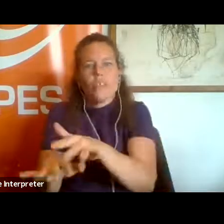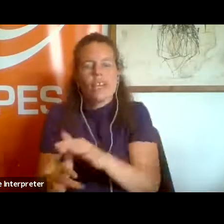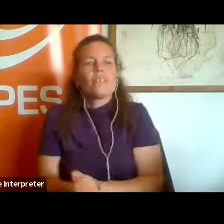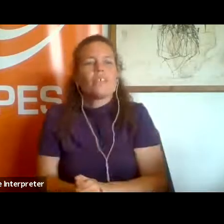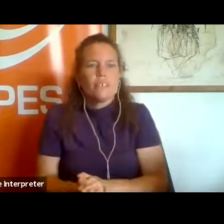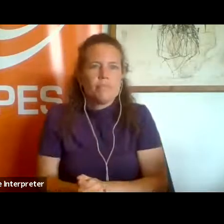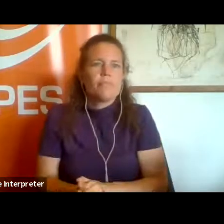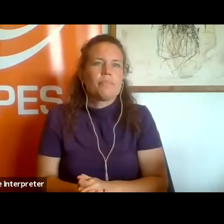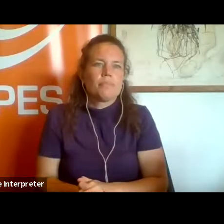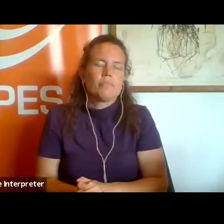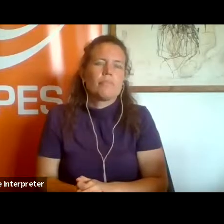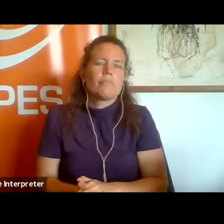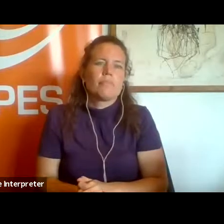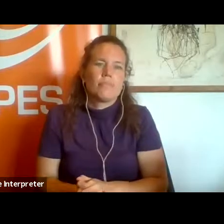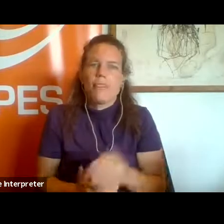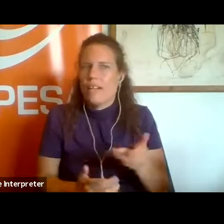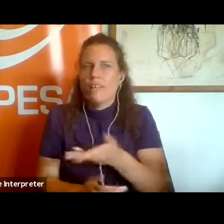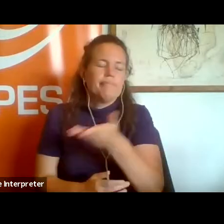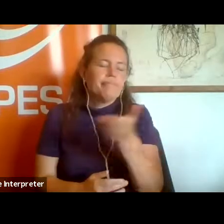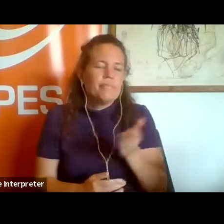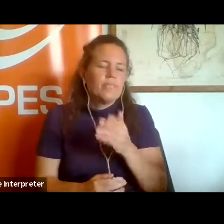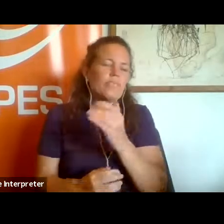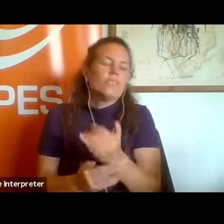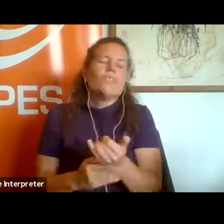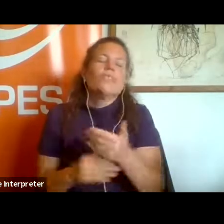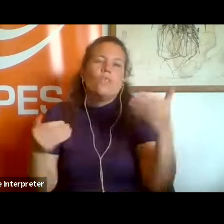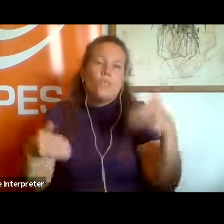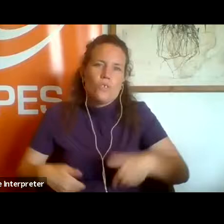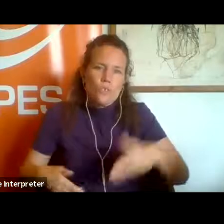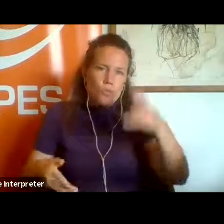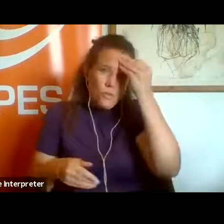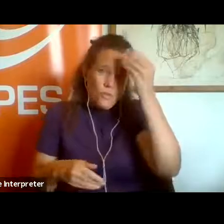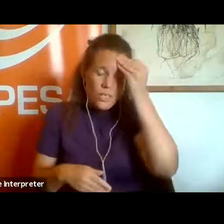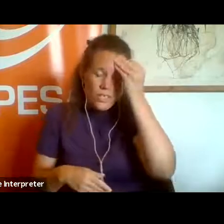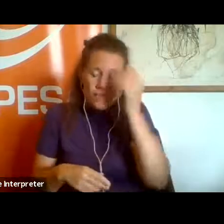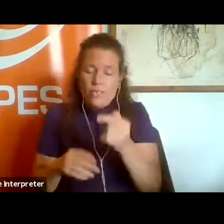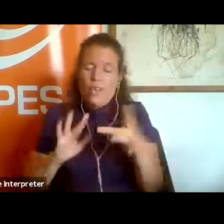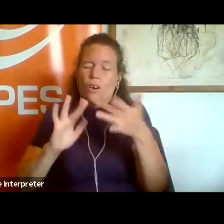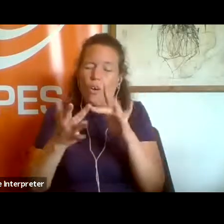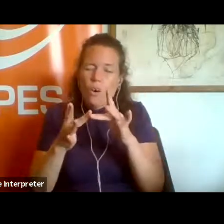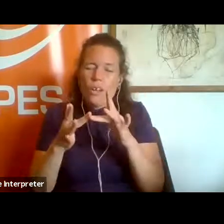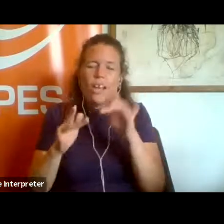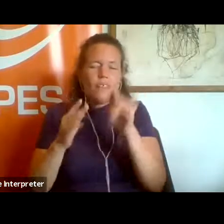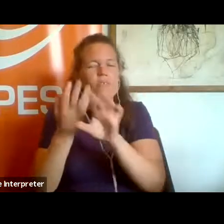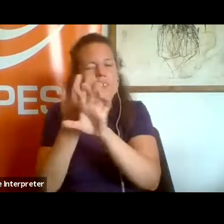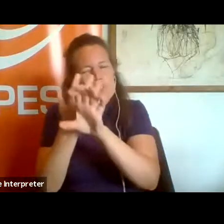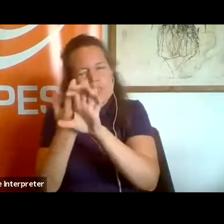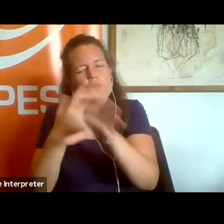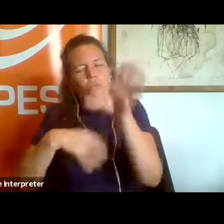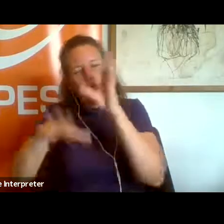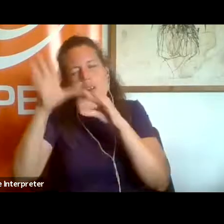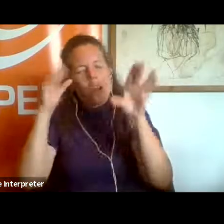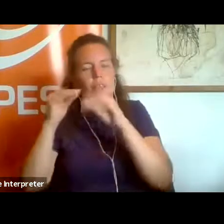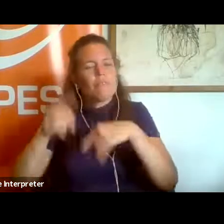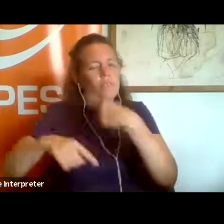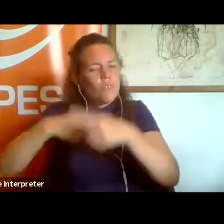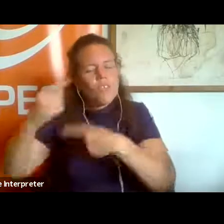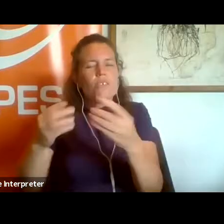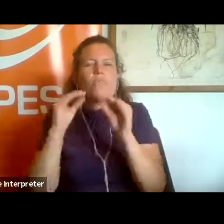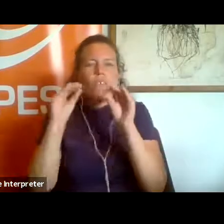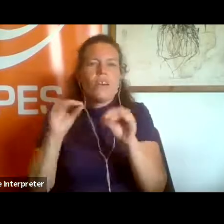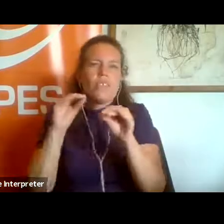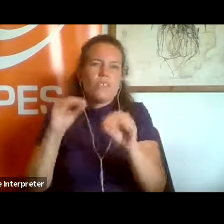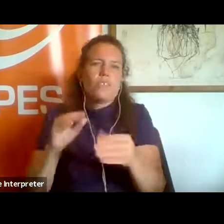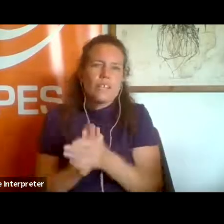young students are online on Zoom in lockdown, trying to continue their education and learn. And we're seeing attacks on